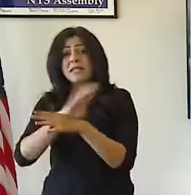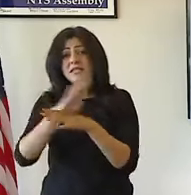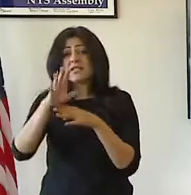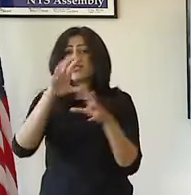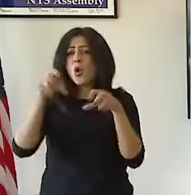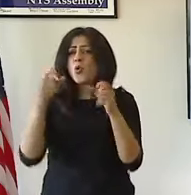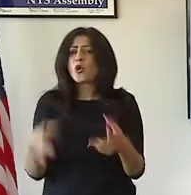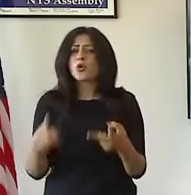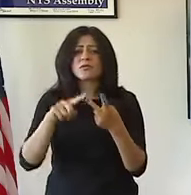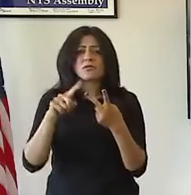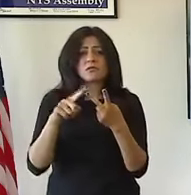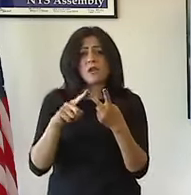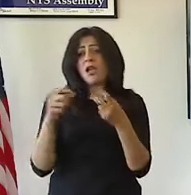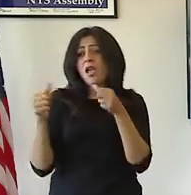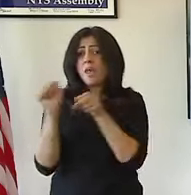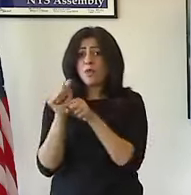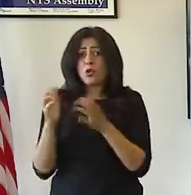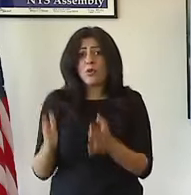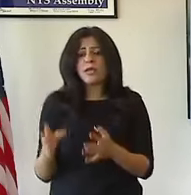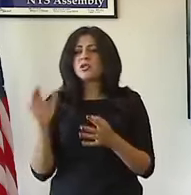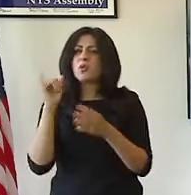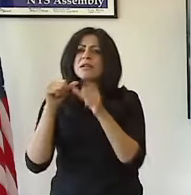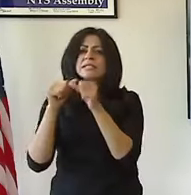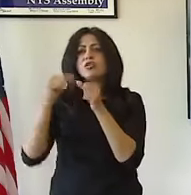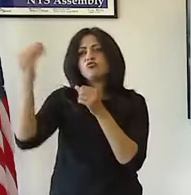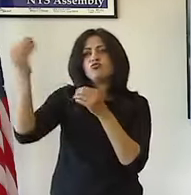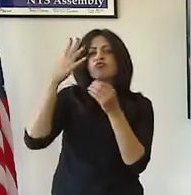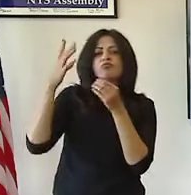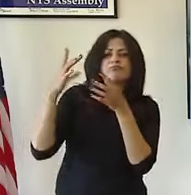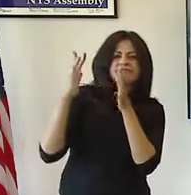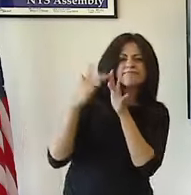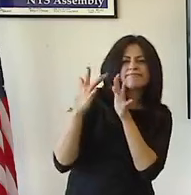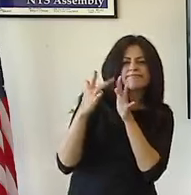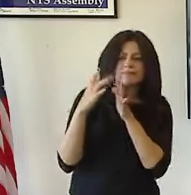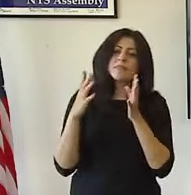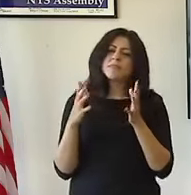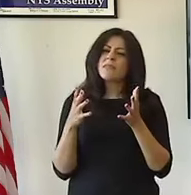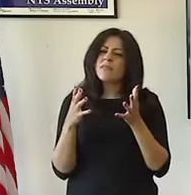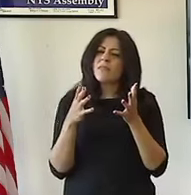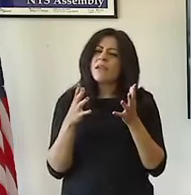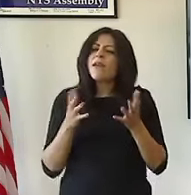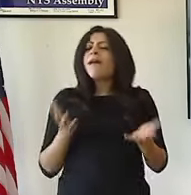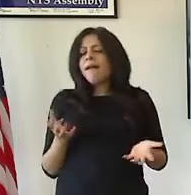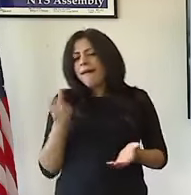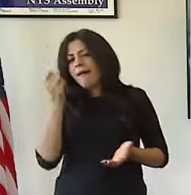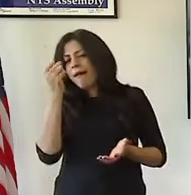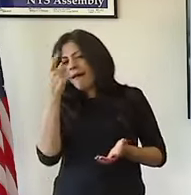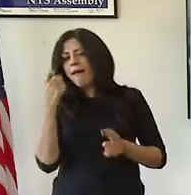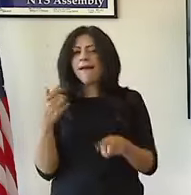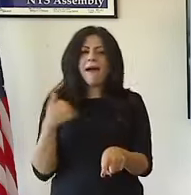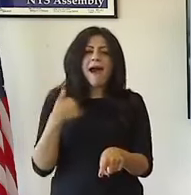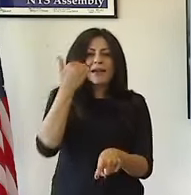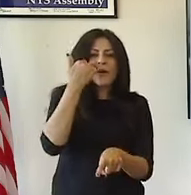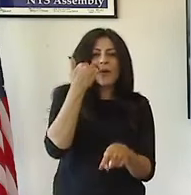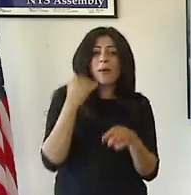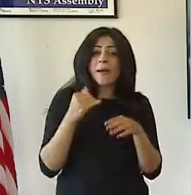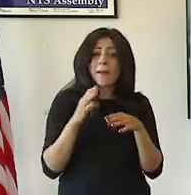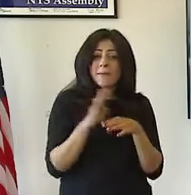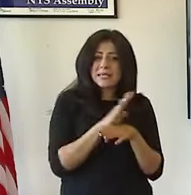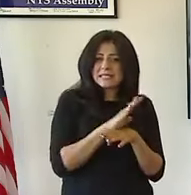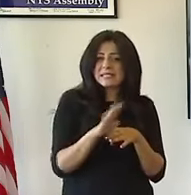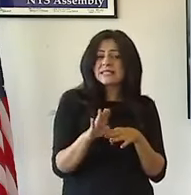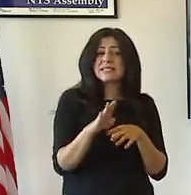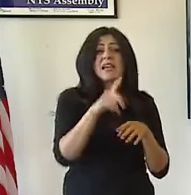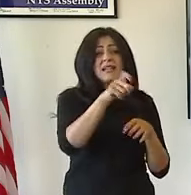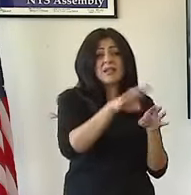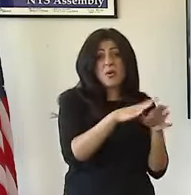owners, employees, and the public will continue to communicate with us. I want you to be sensitive to this. We recognize that businesses